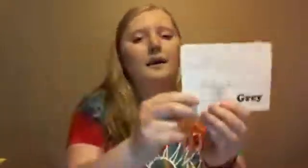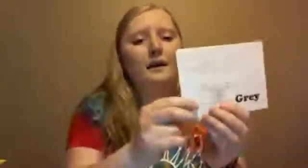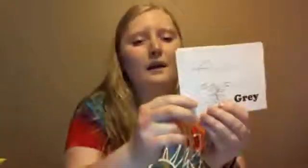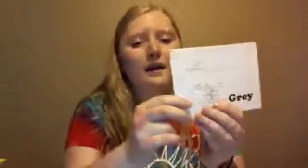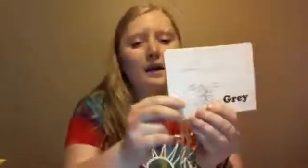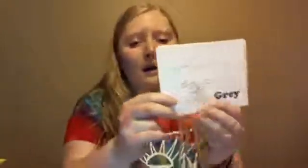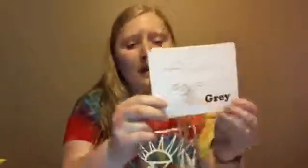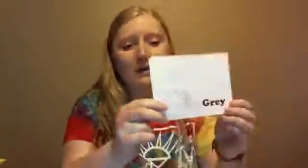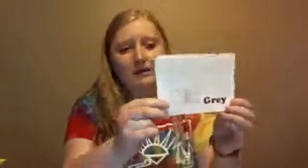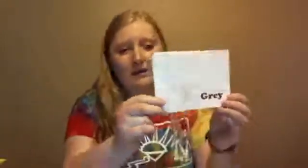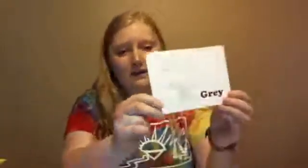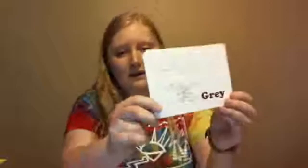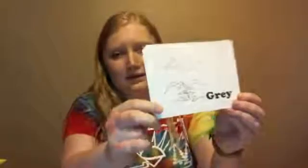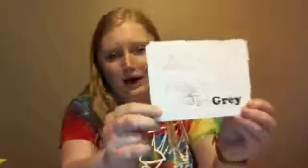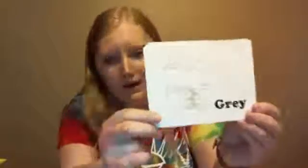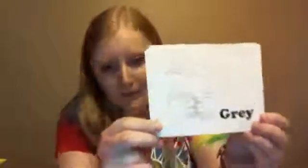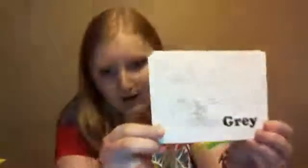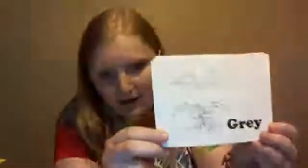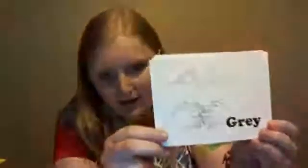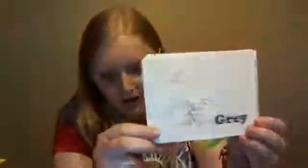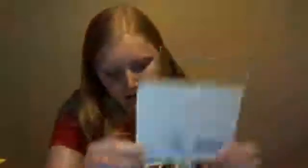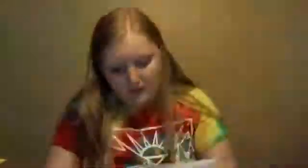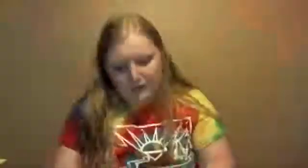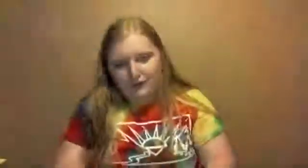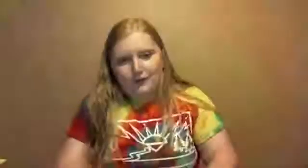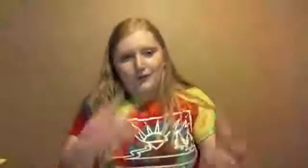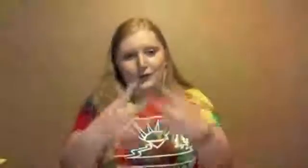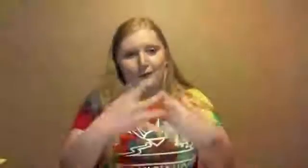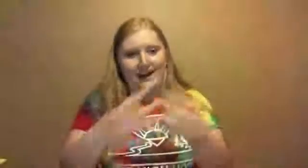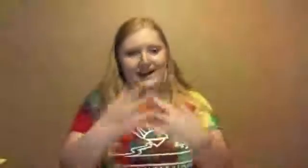and then I'm gonna have to set this one down, but gray.